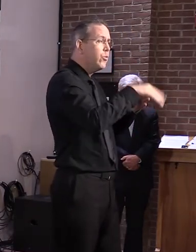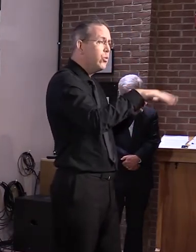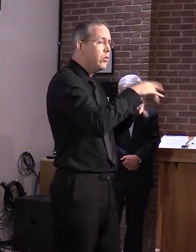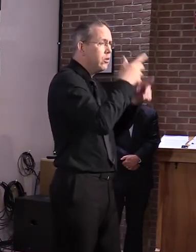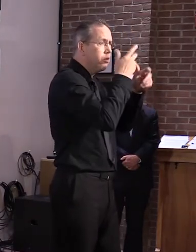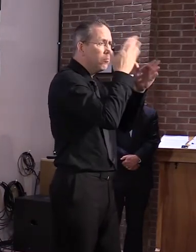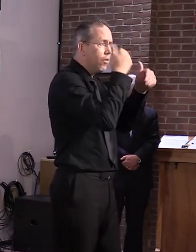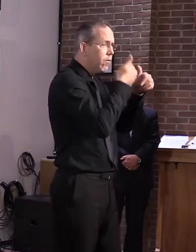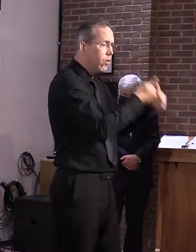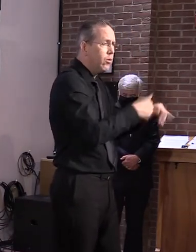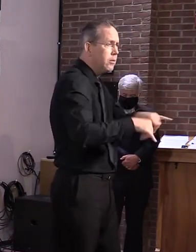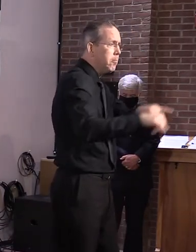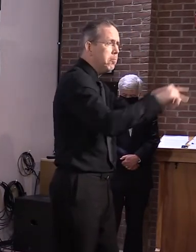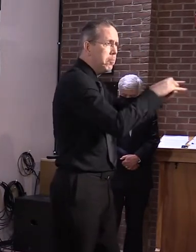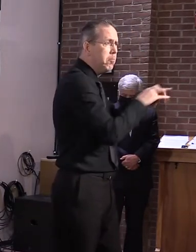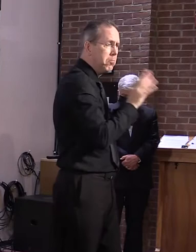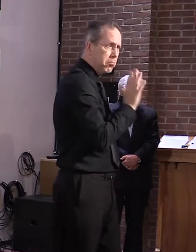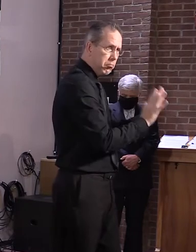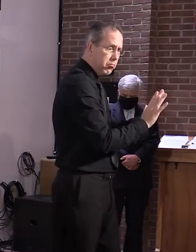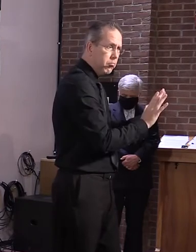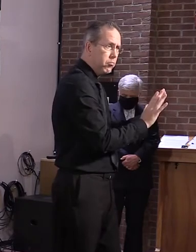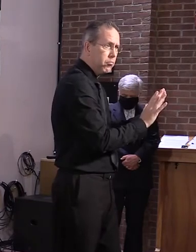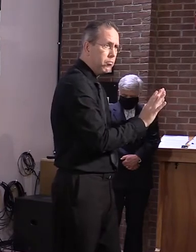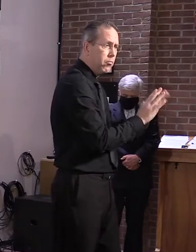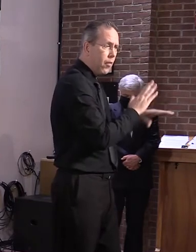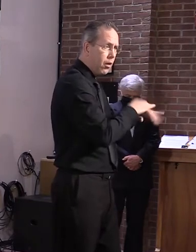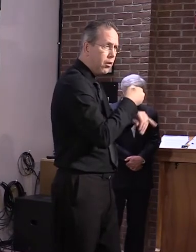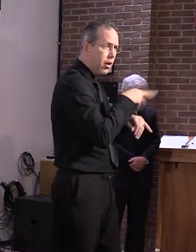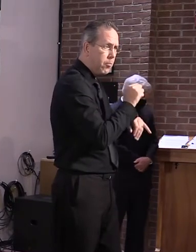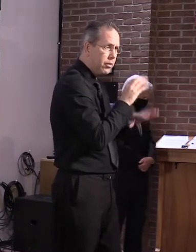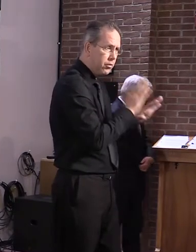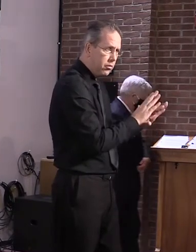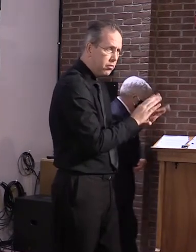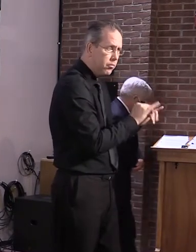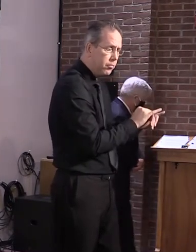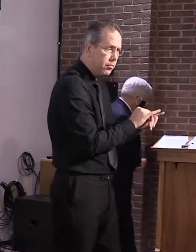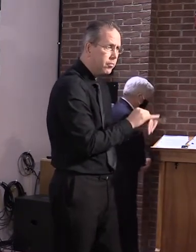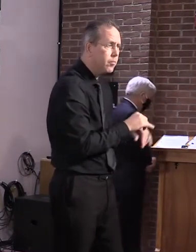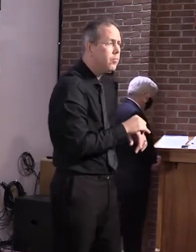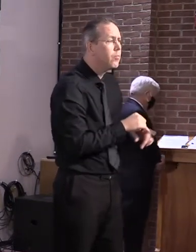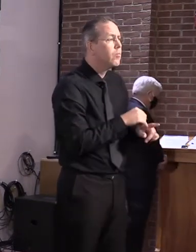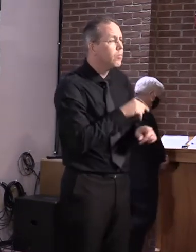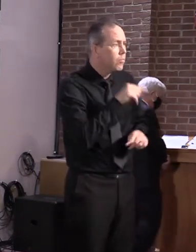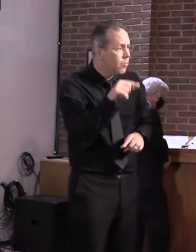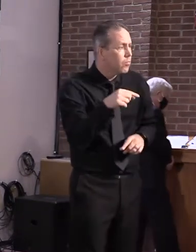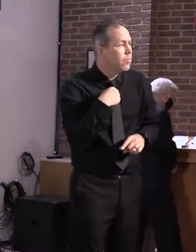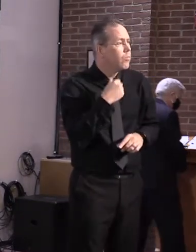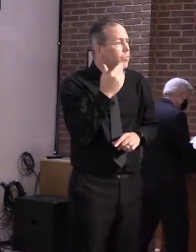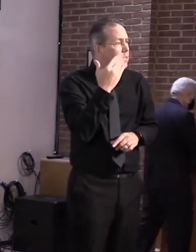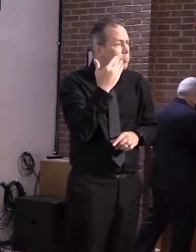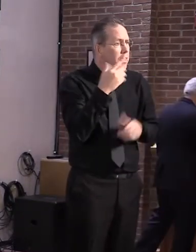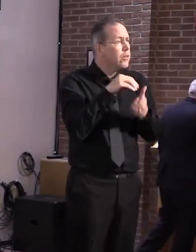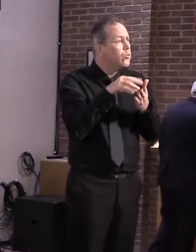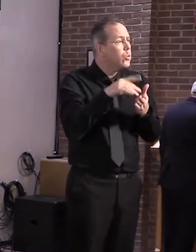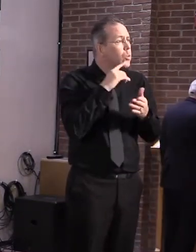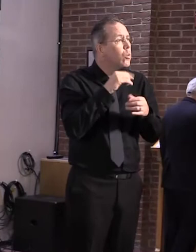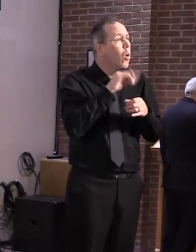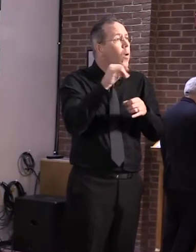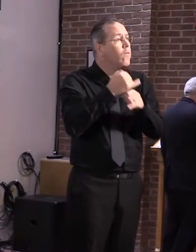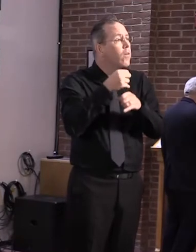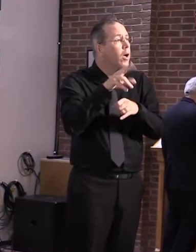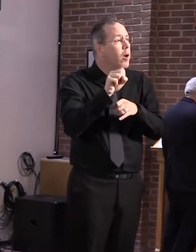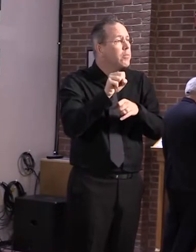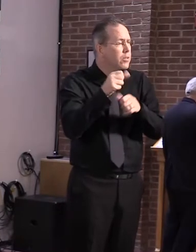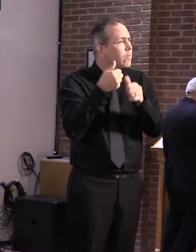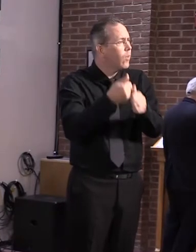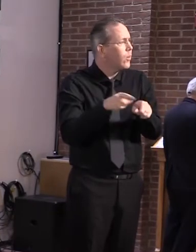We think so. We feel that the contracts, which would be for both on-resident and off-resident students,